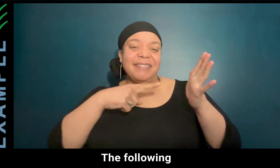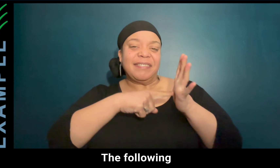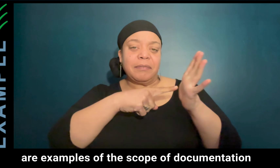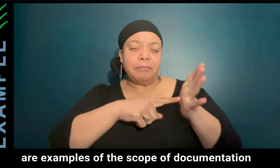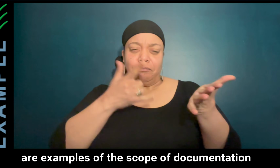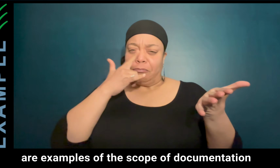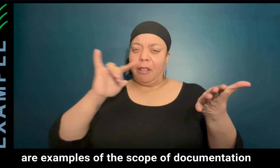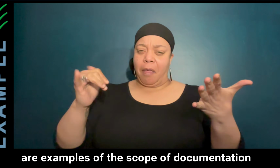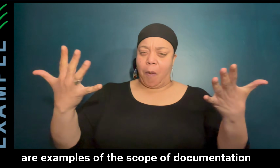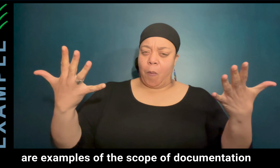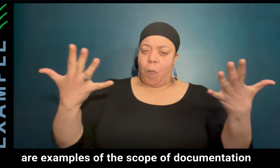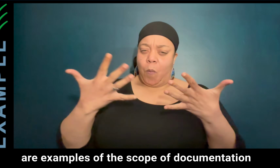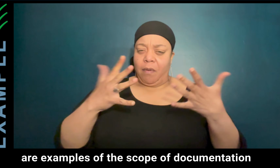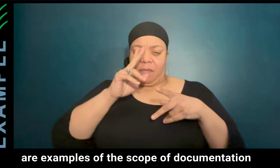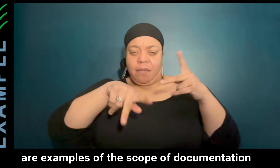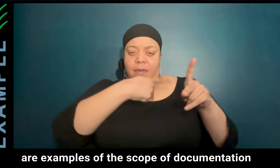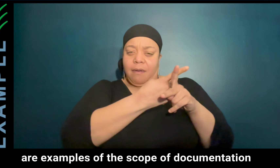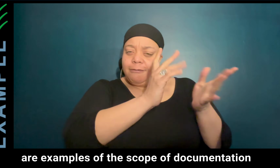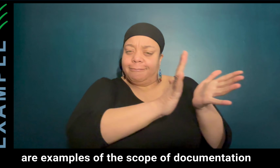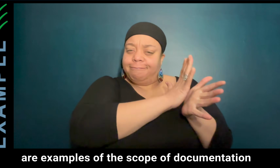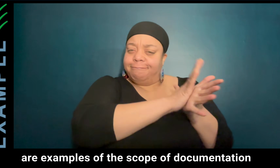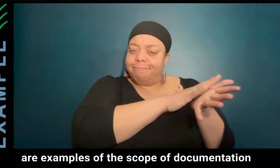are examples of the scope of documentation